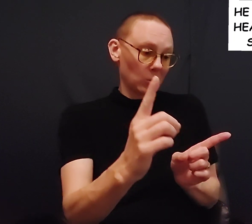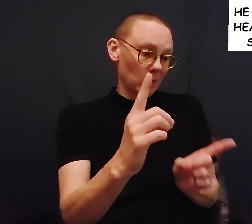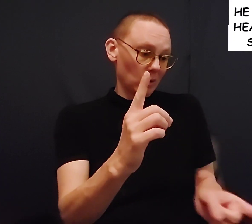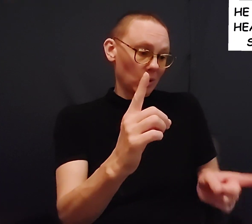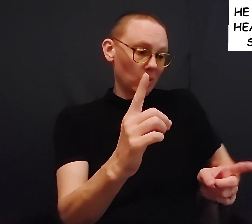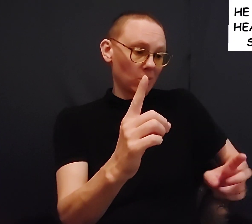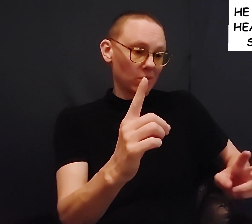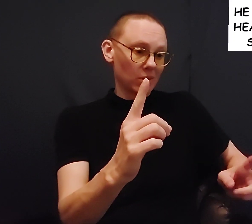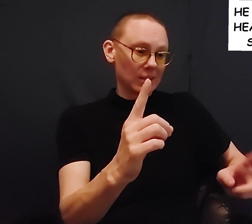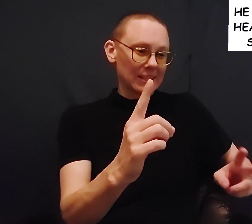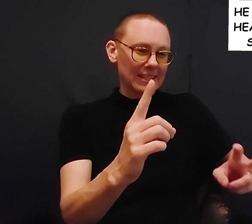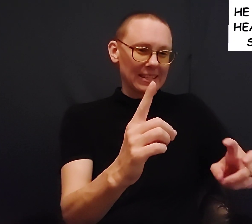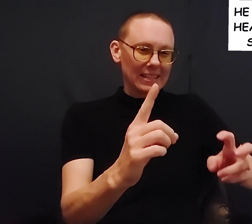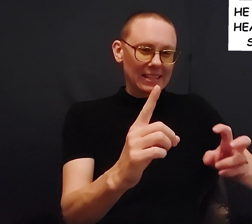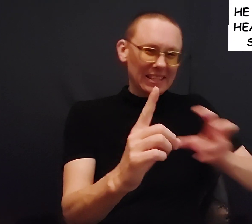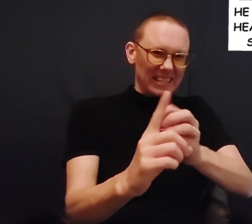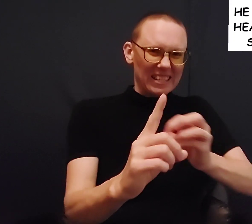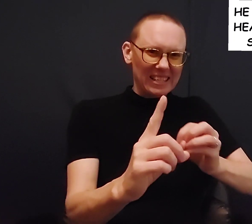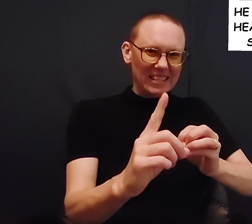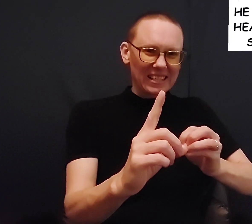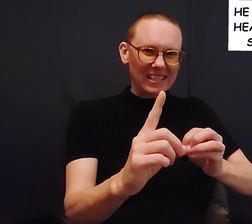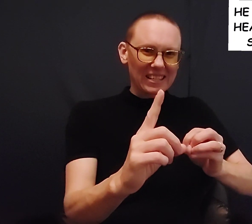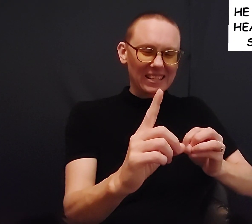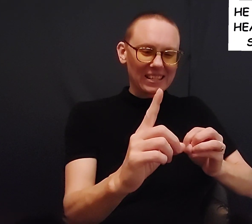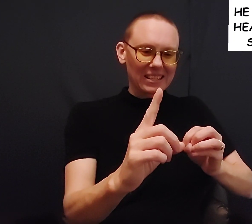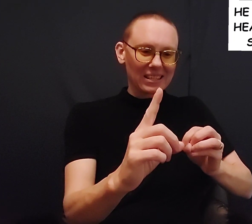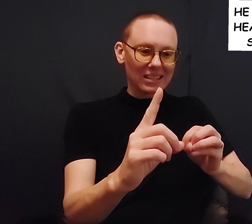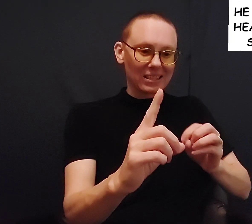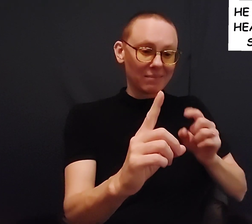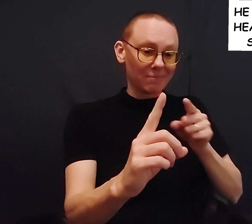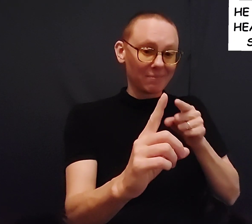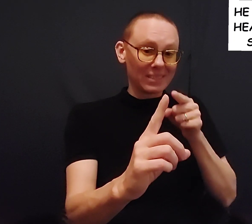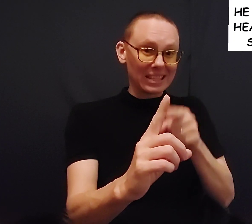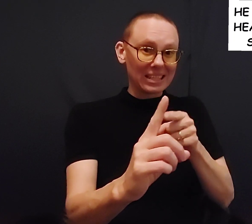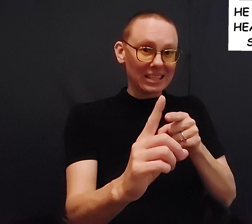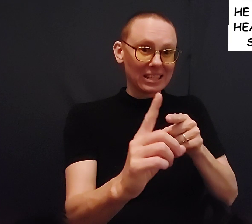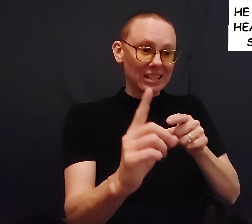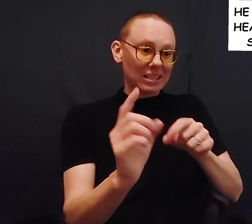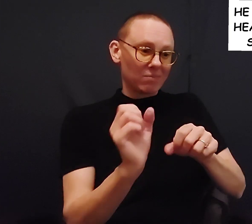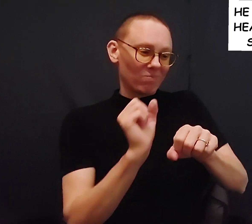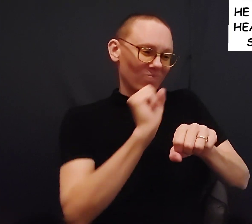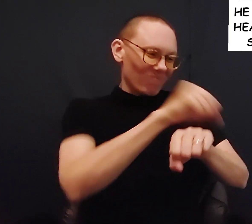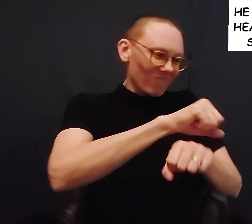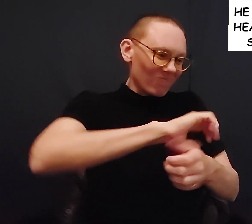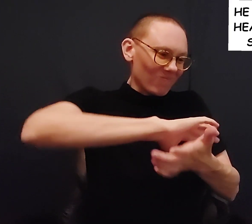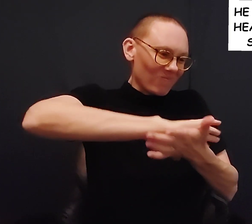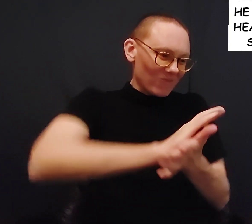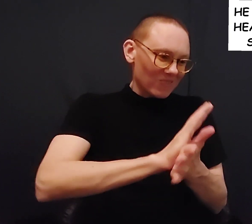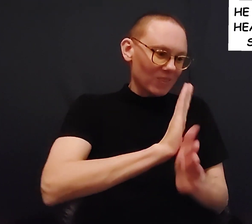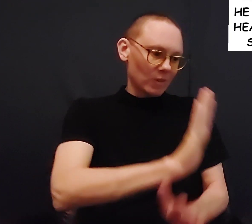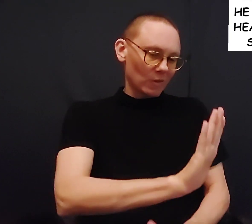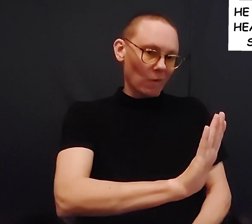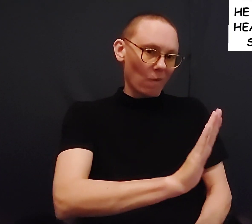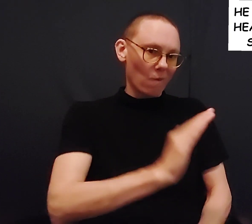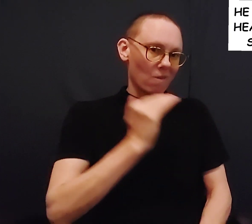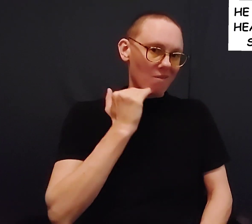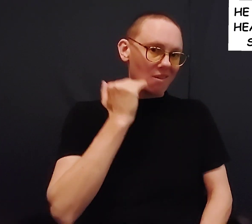He will crush your head, and you will strike his heel.